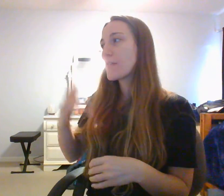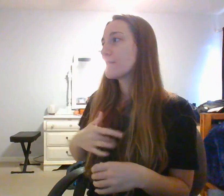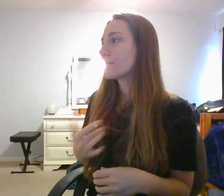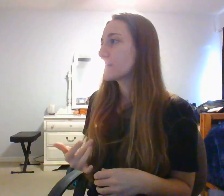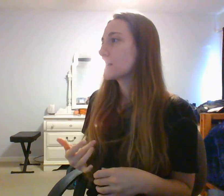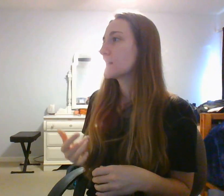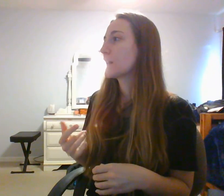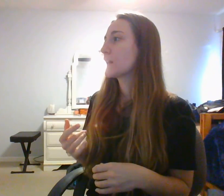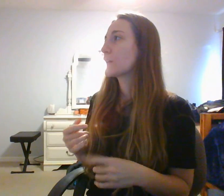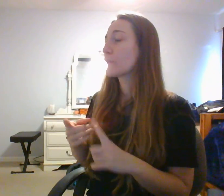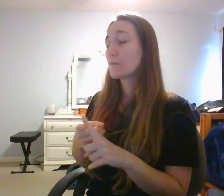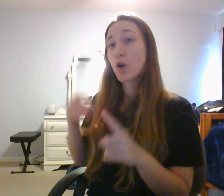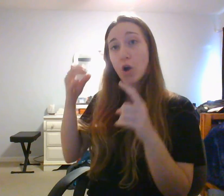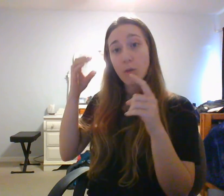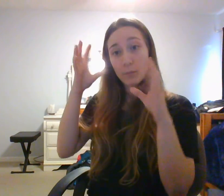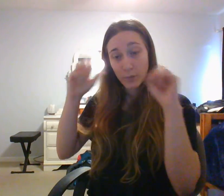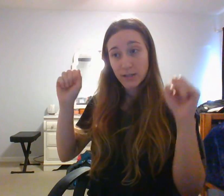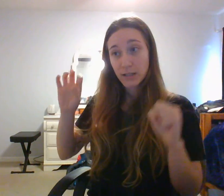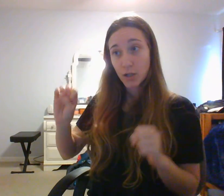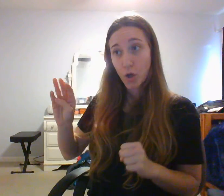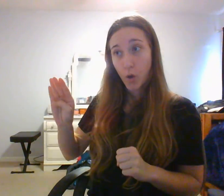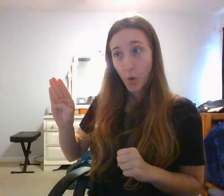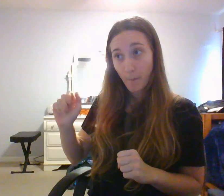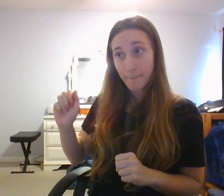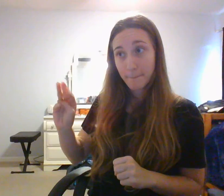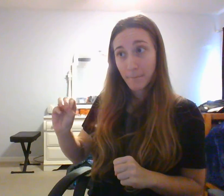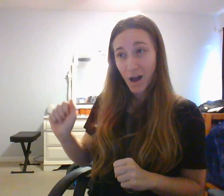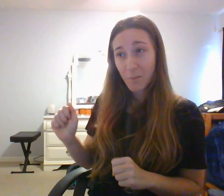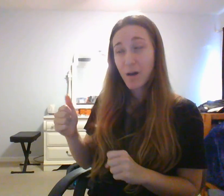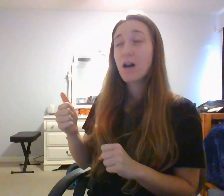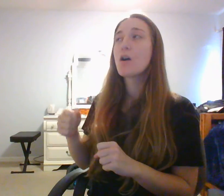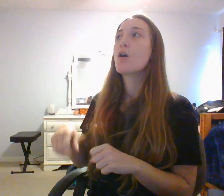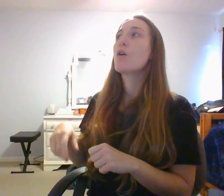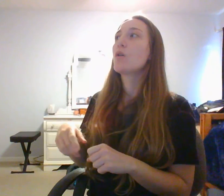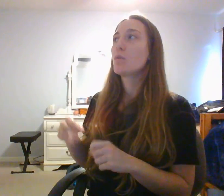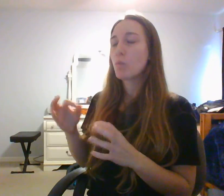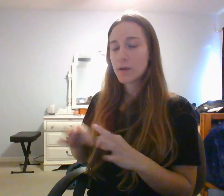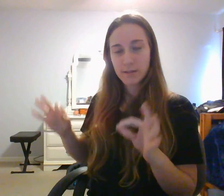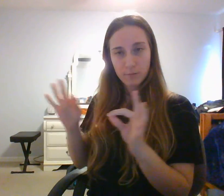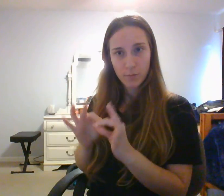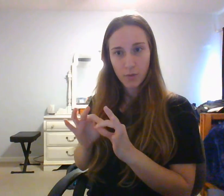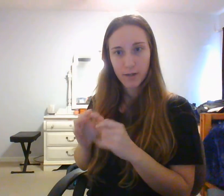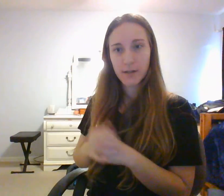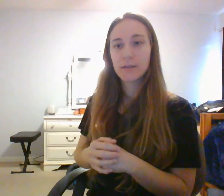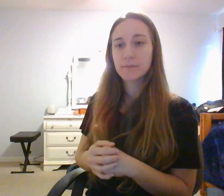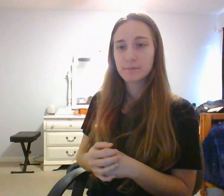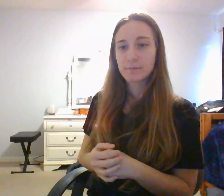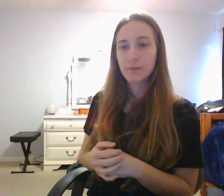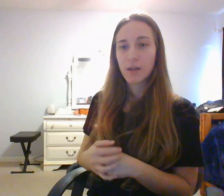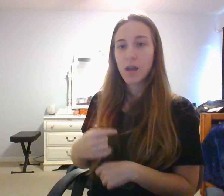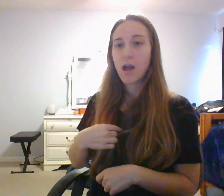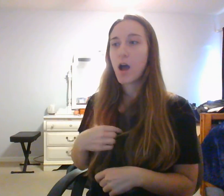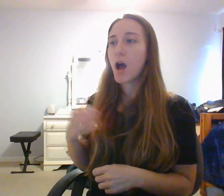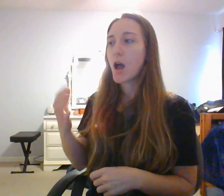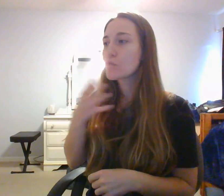know that it existed. I, in retrospect, wish that we'd managed to keep him from running for office, because he could have run a